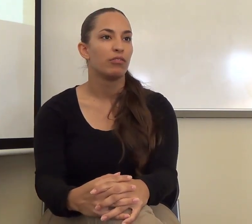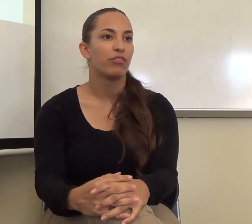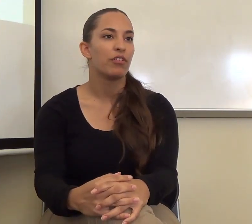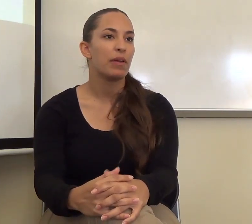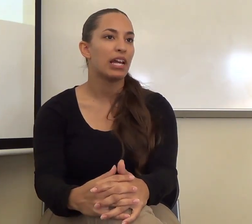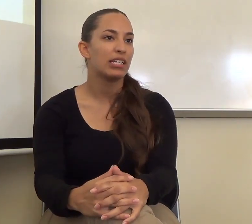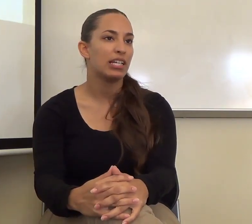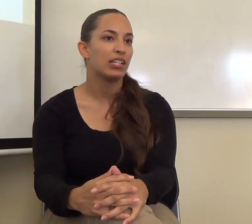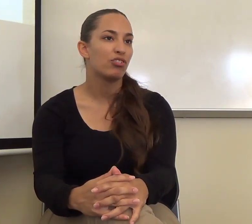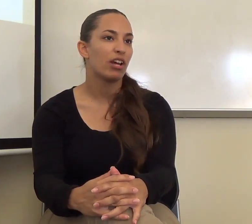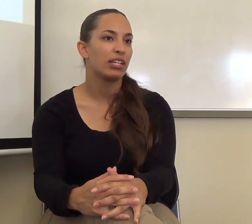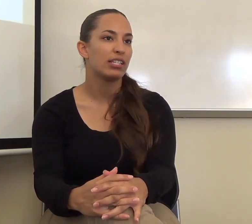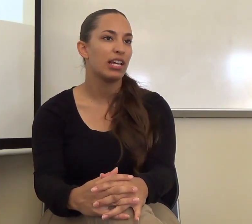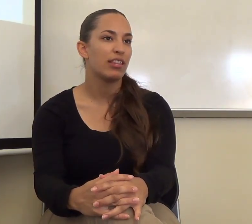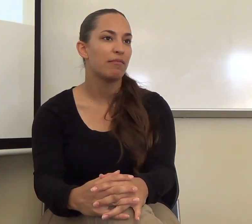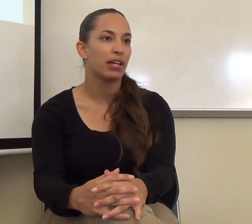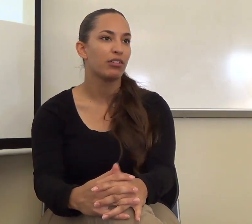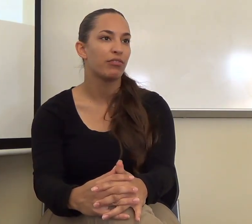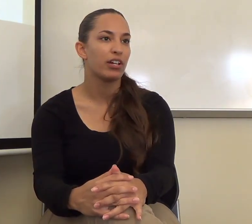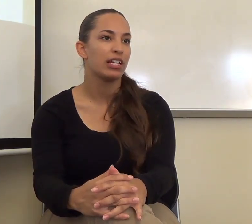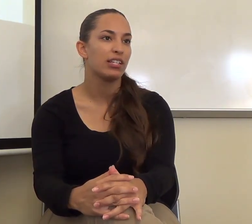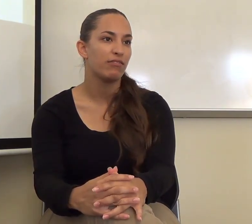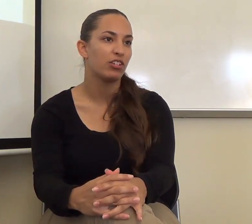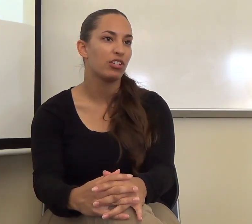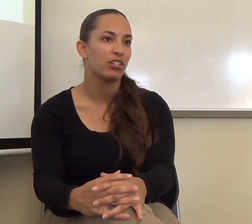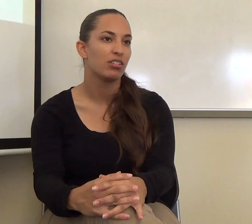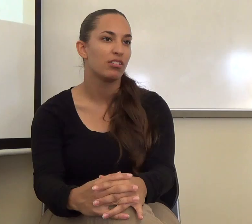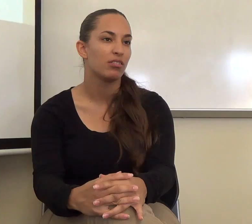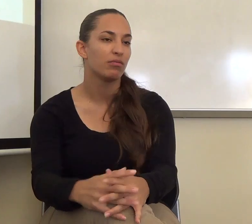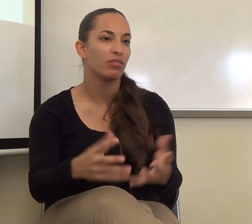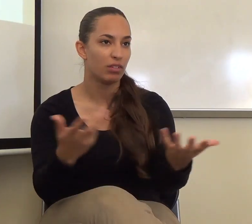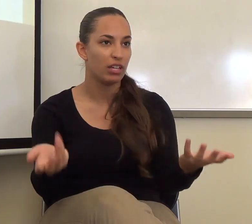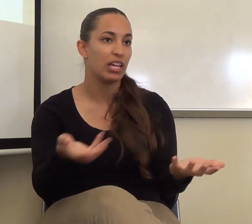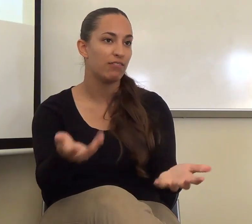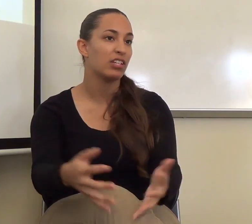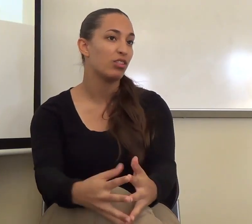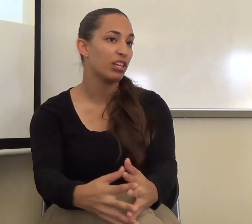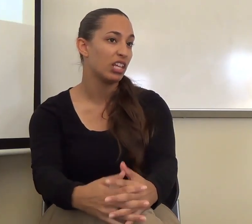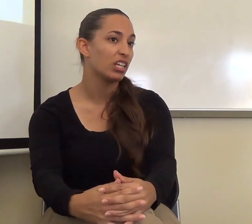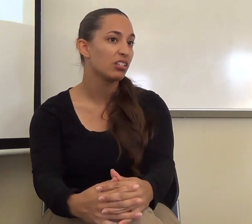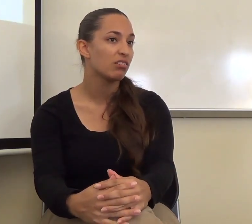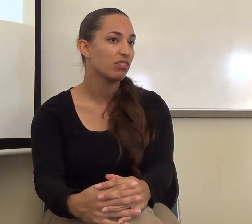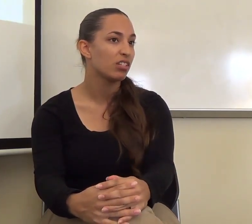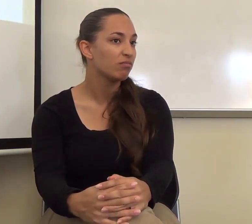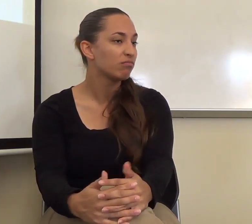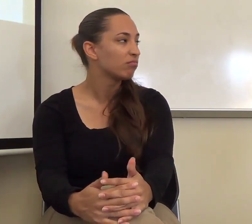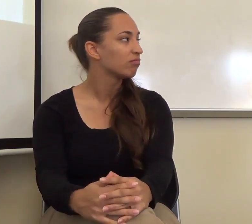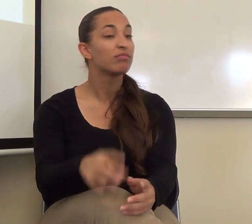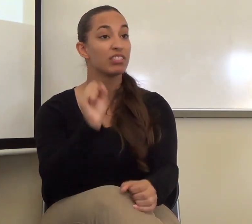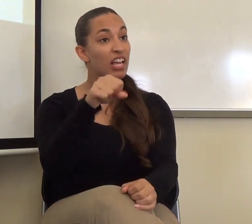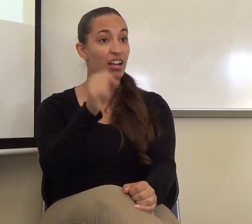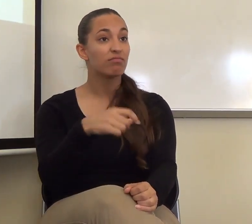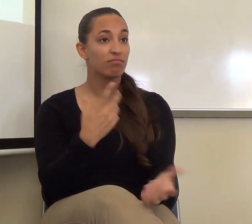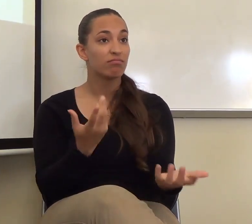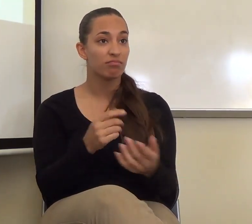For the main idea, it's trying to say that Michael Faraday's inventions, he invented 3 things. Yeah, yeah. Michael Faraday